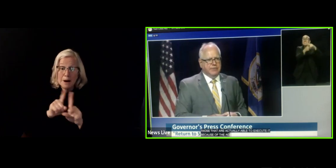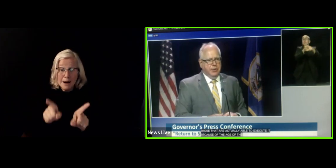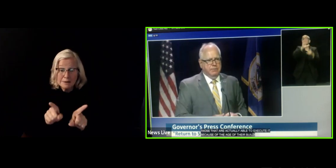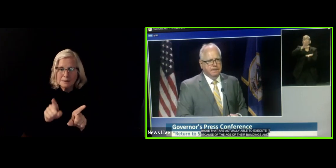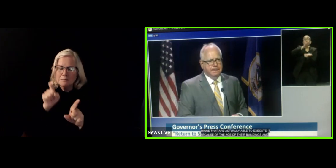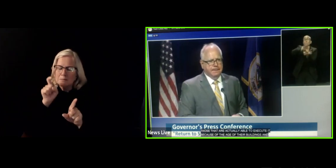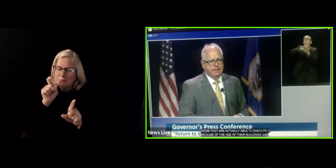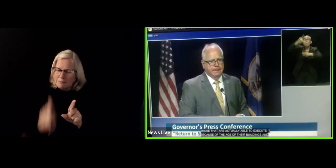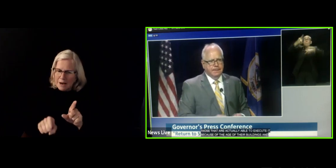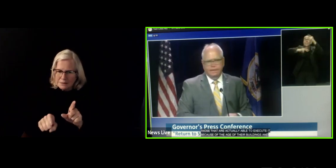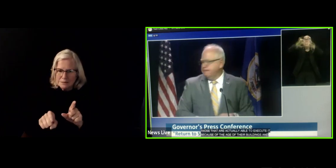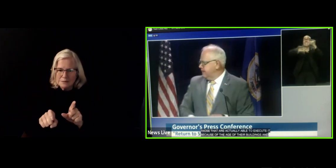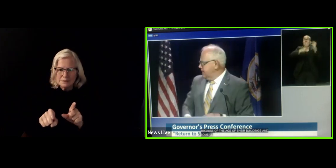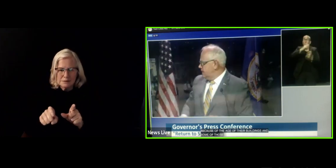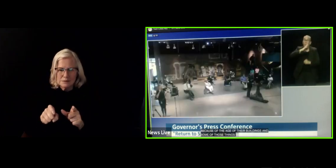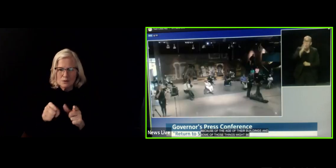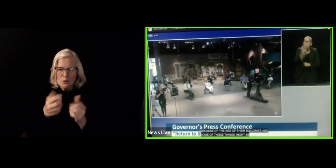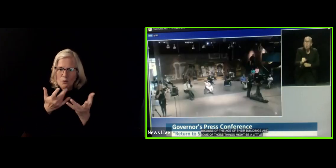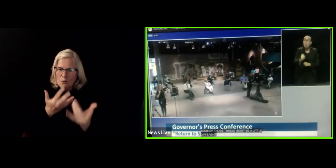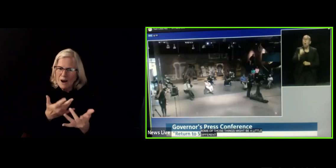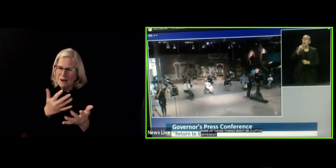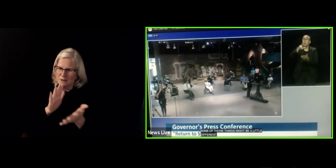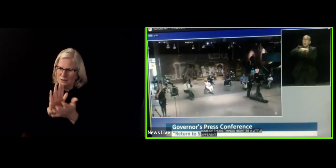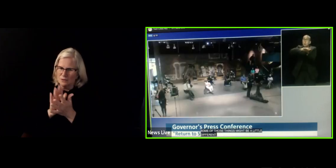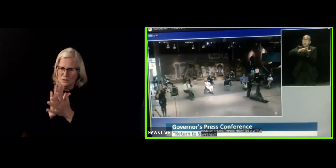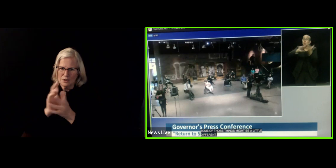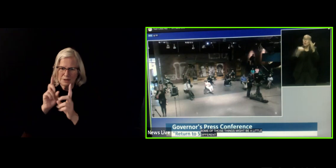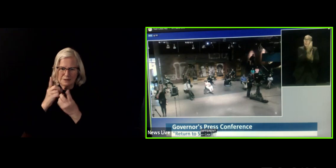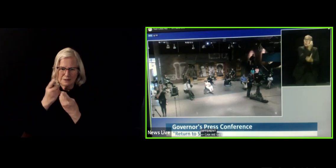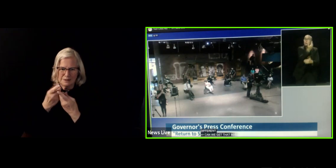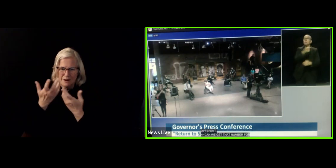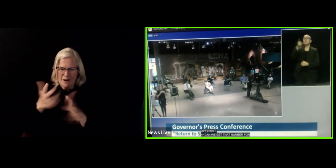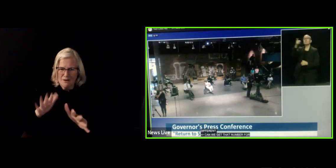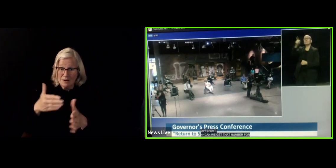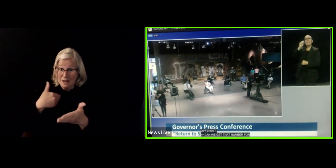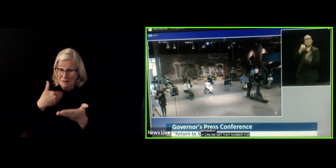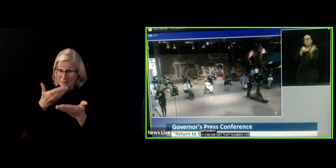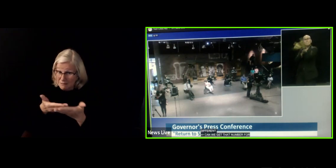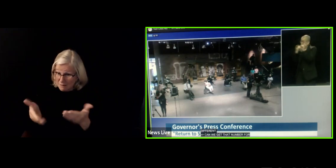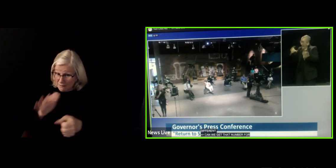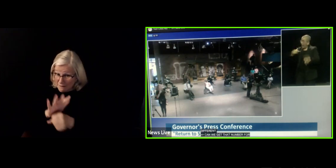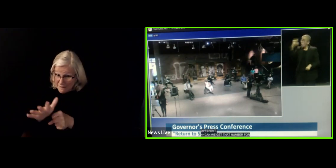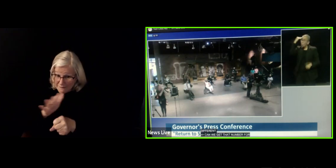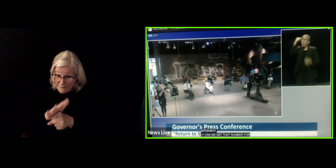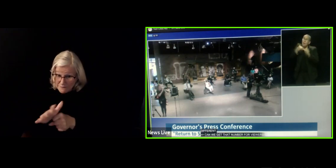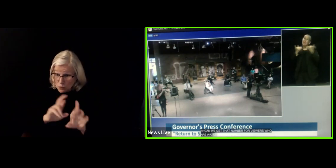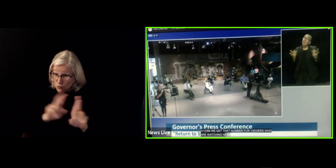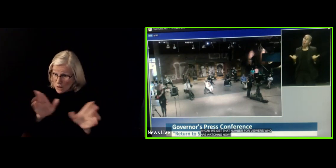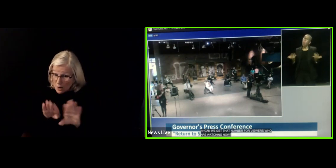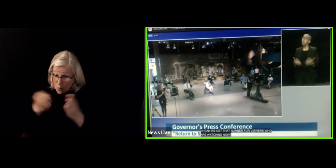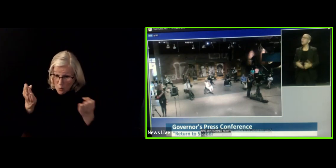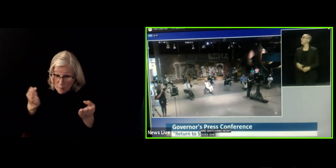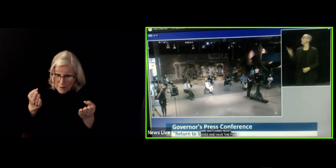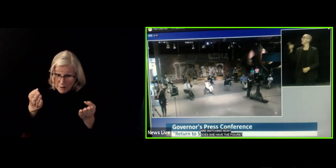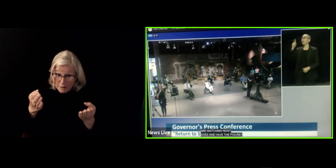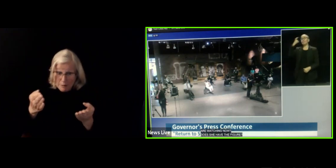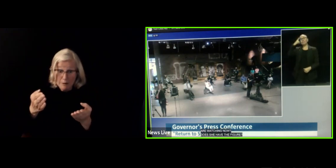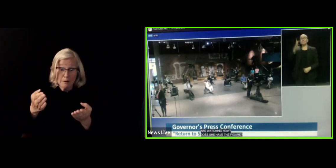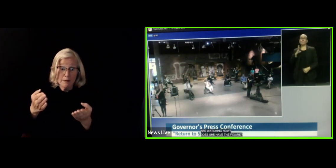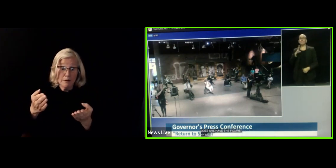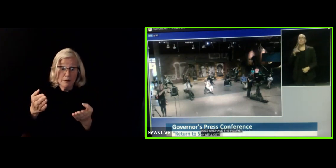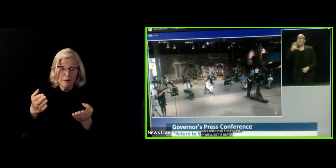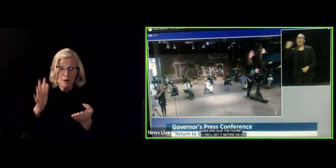different. The viewers who are watching now, is it? Does she have the figure? We'll get it before we end here. Or Yeah. can I follow up? Is there a sense of how